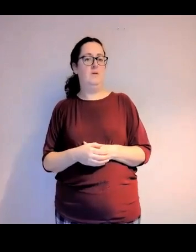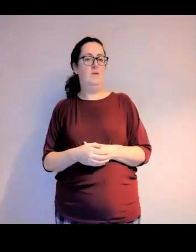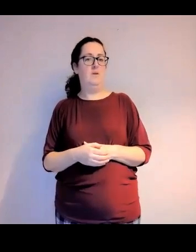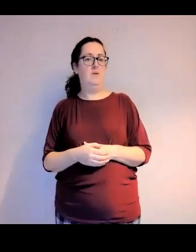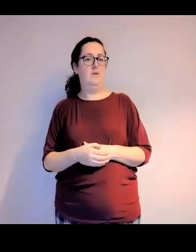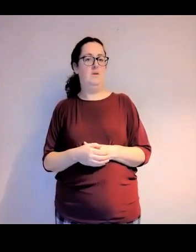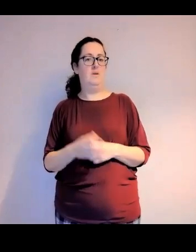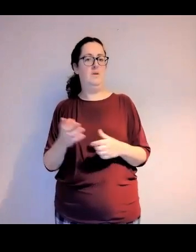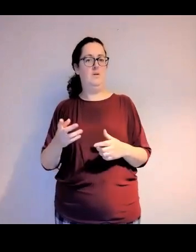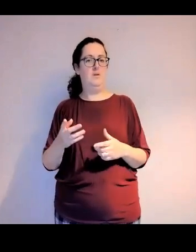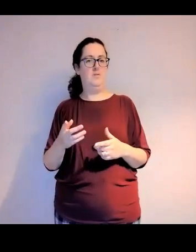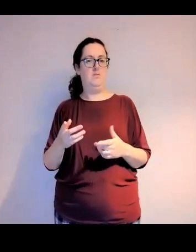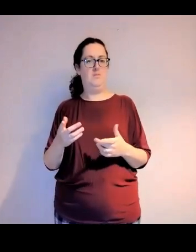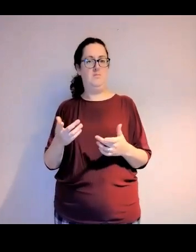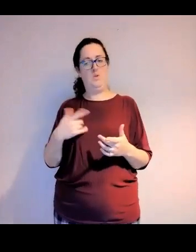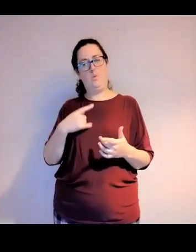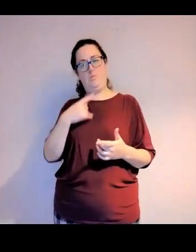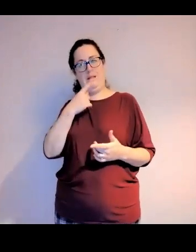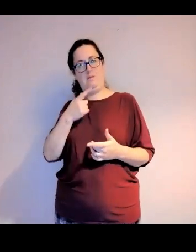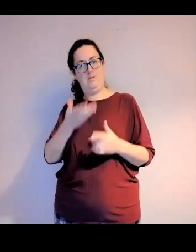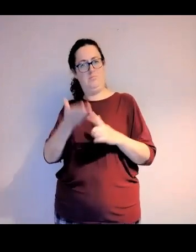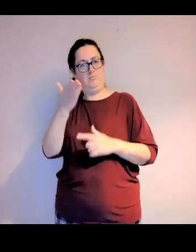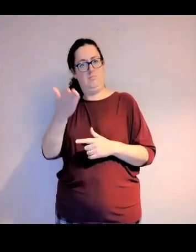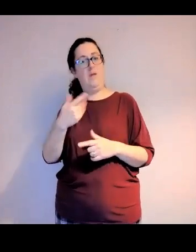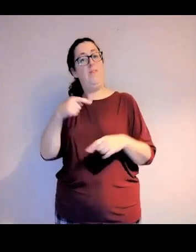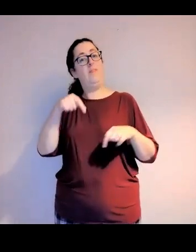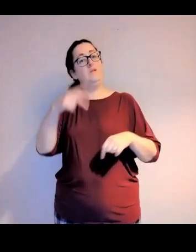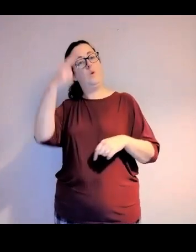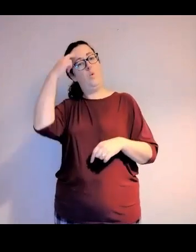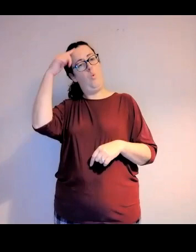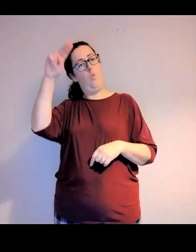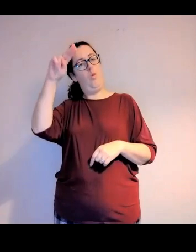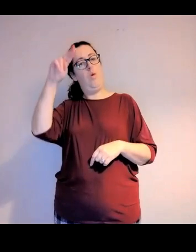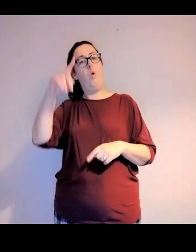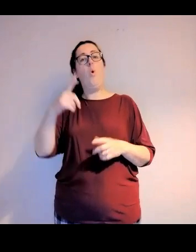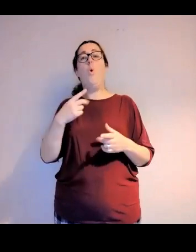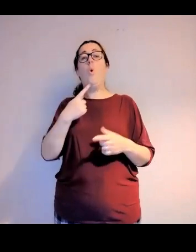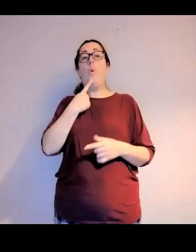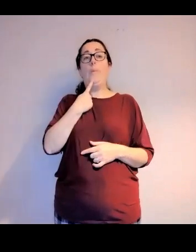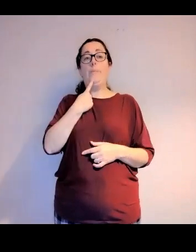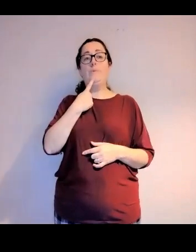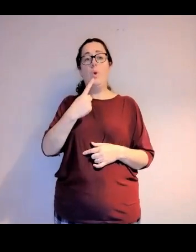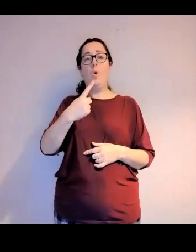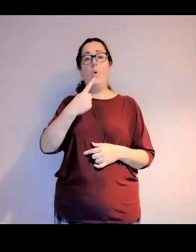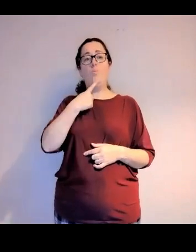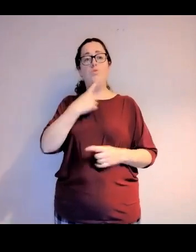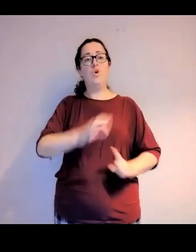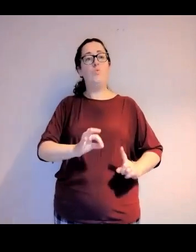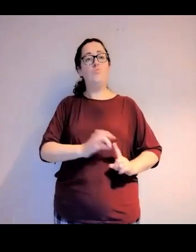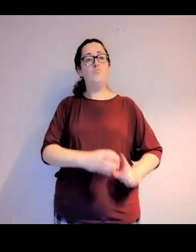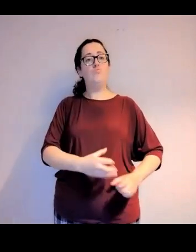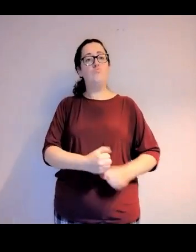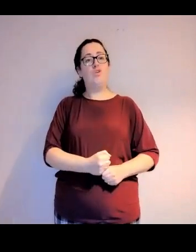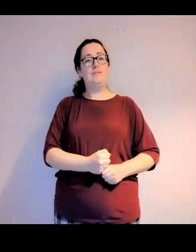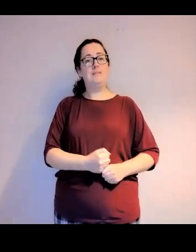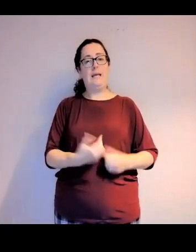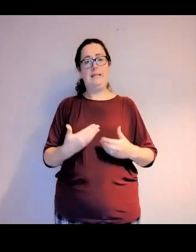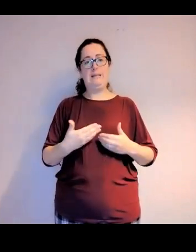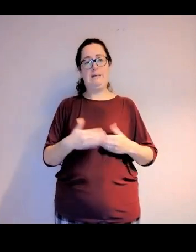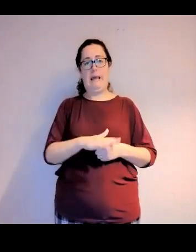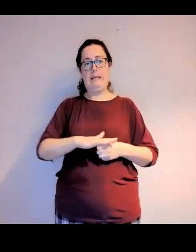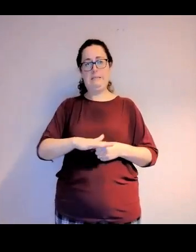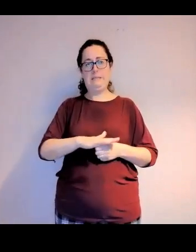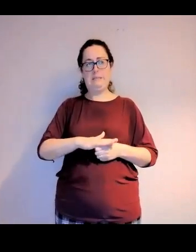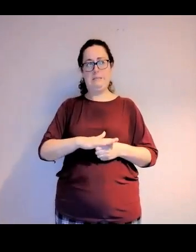and just get the job done. So this is called Oops, Prostate Gate. Am I too